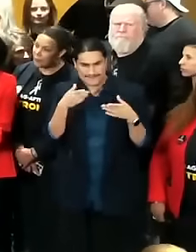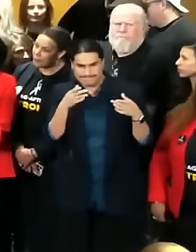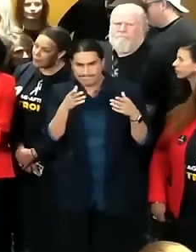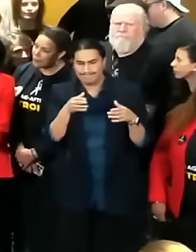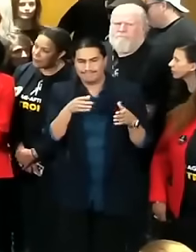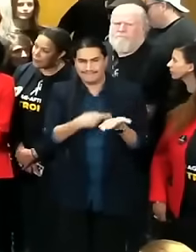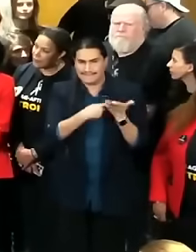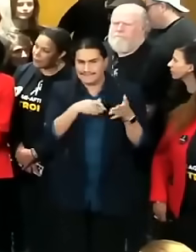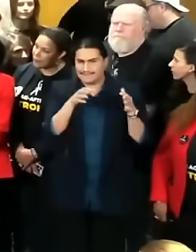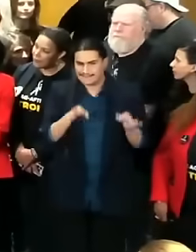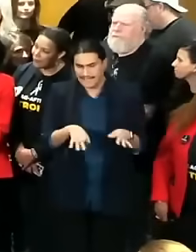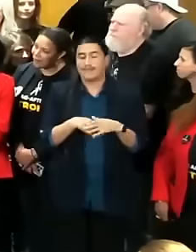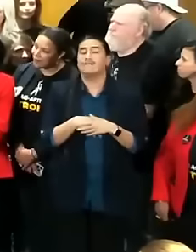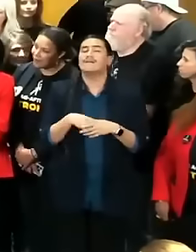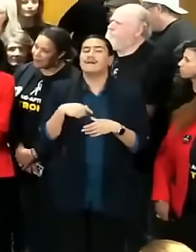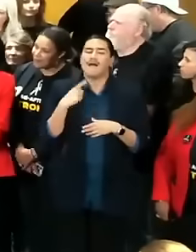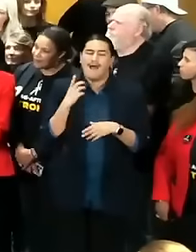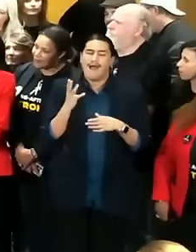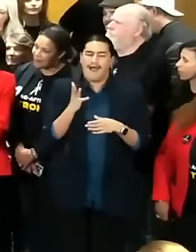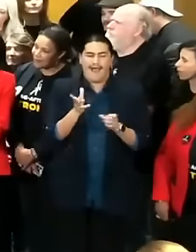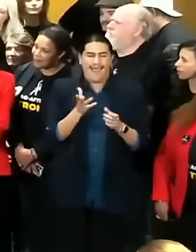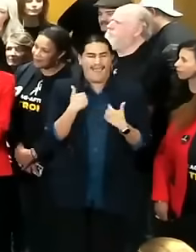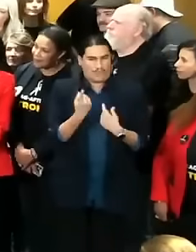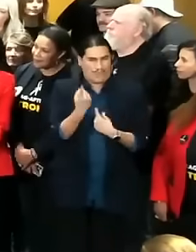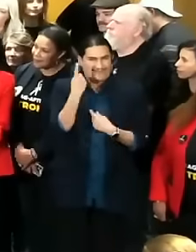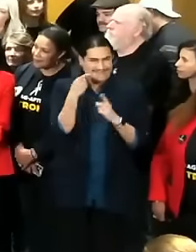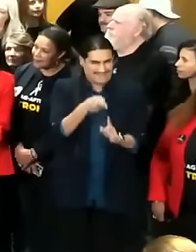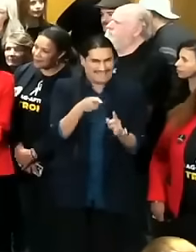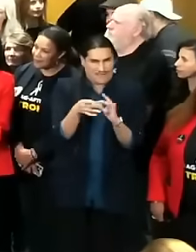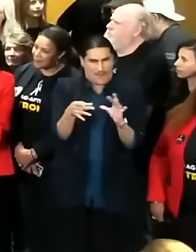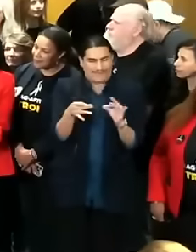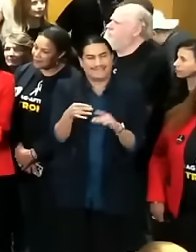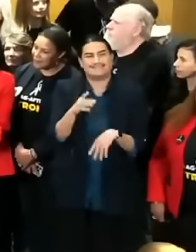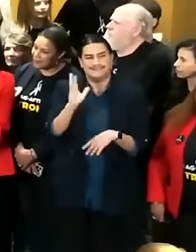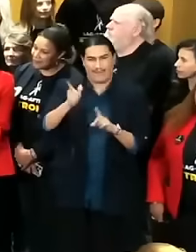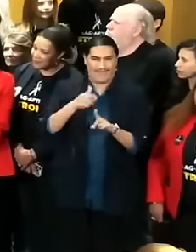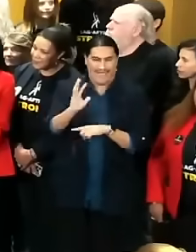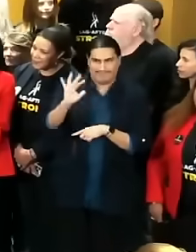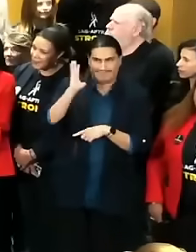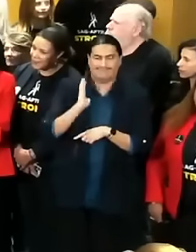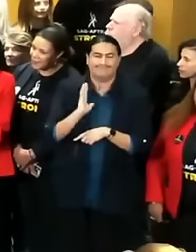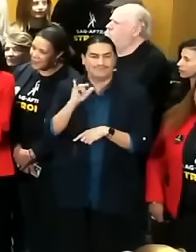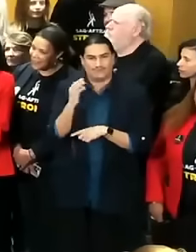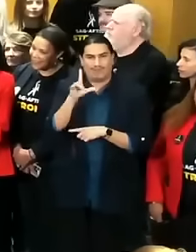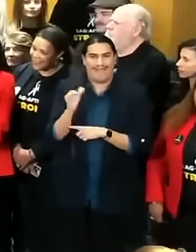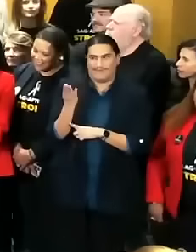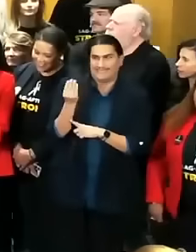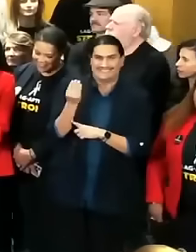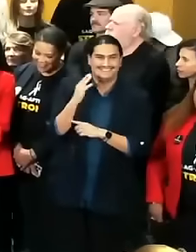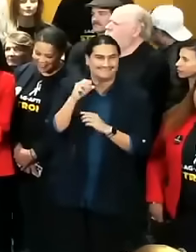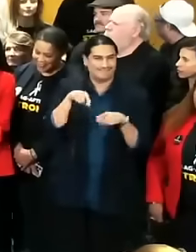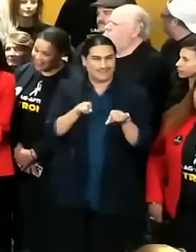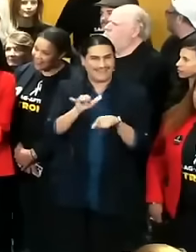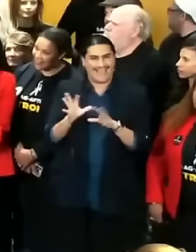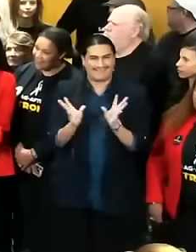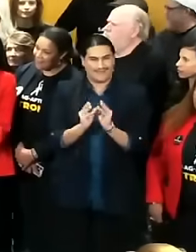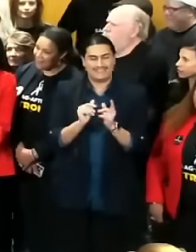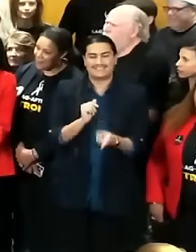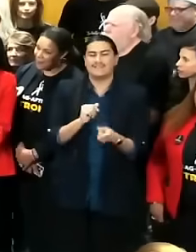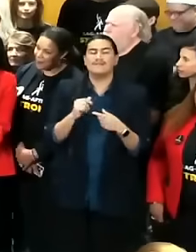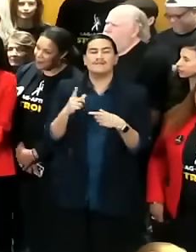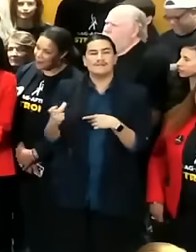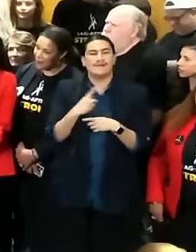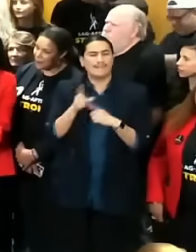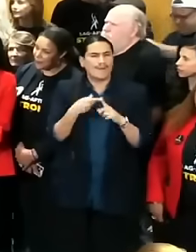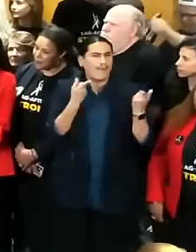to mention, because I made a specific comment about it in the press conference back on July 14th, standing right in this very spot, about the